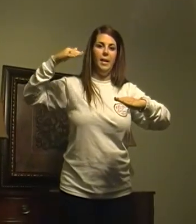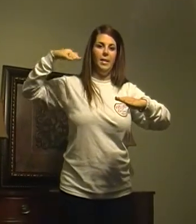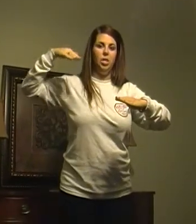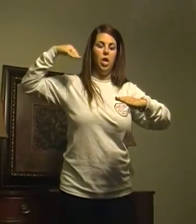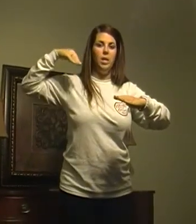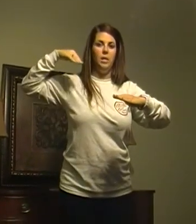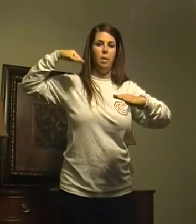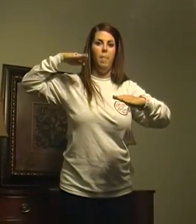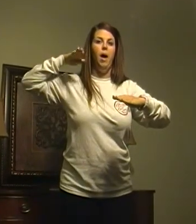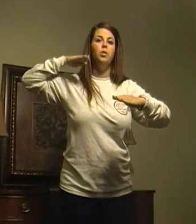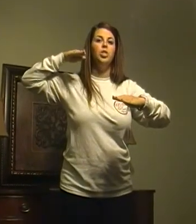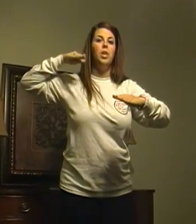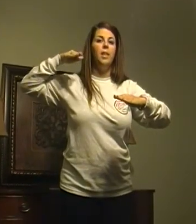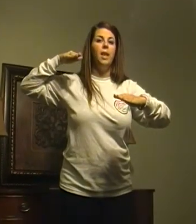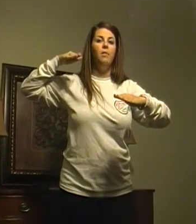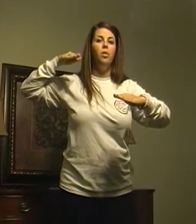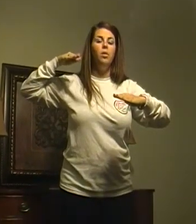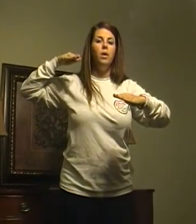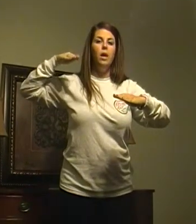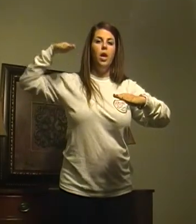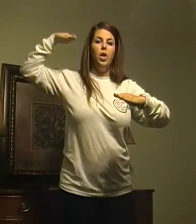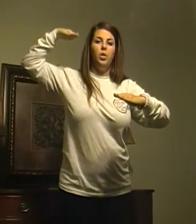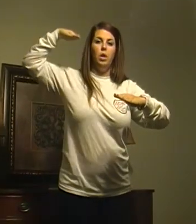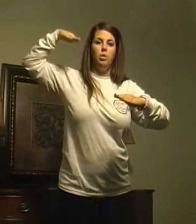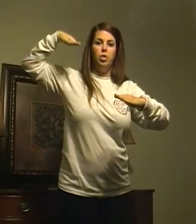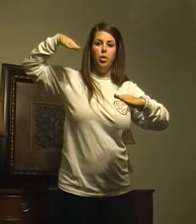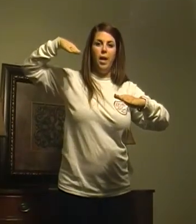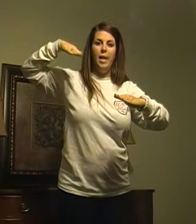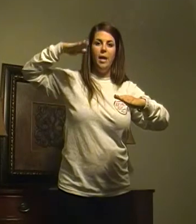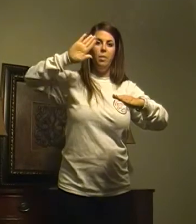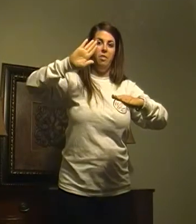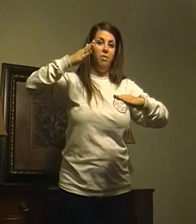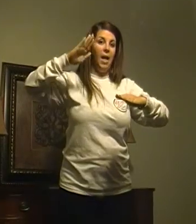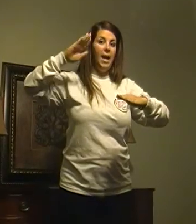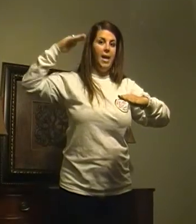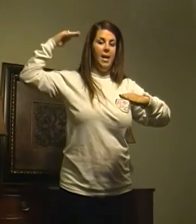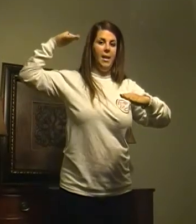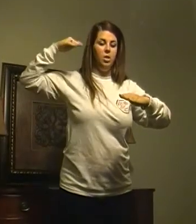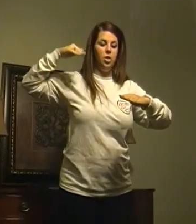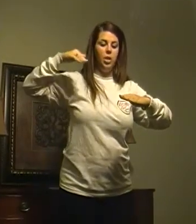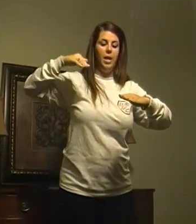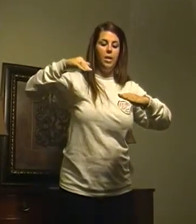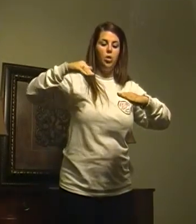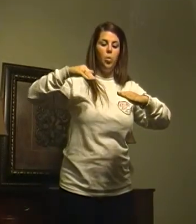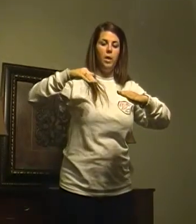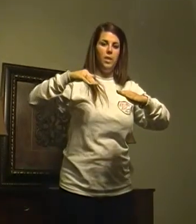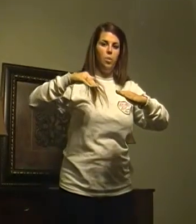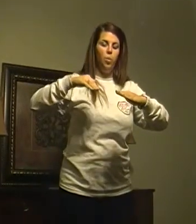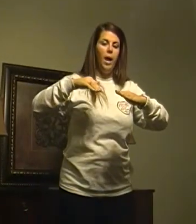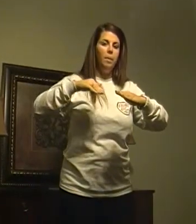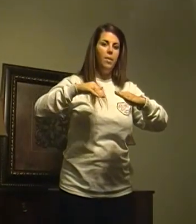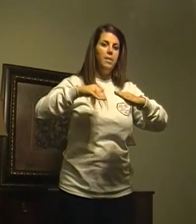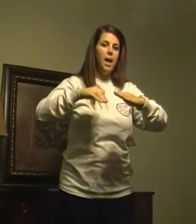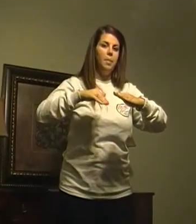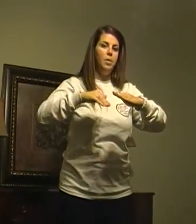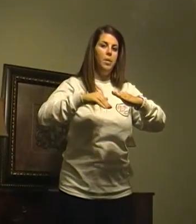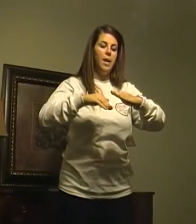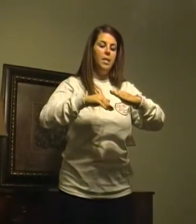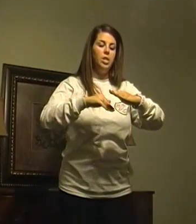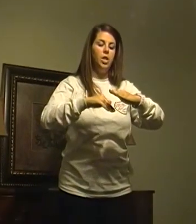it starts about chin level. You go straight in with a flat hand, straight in towards, and right about the time you get to